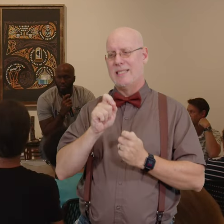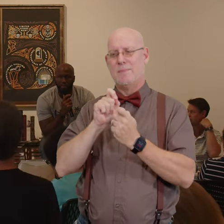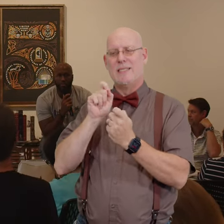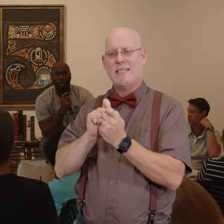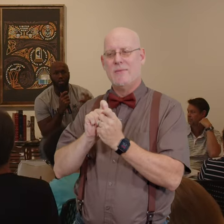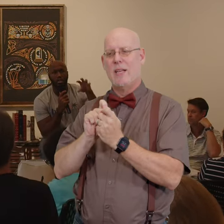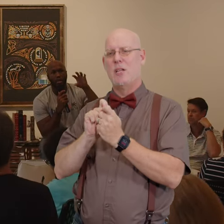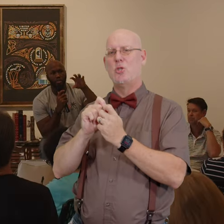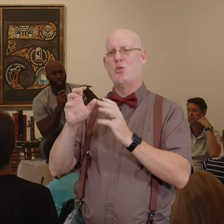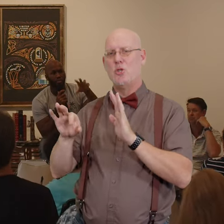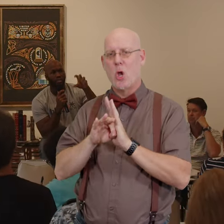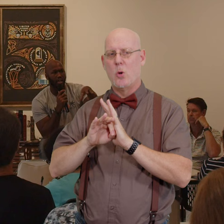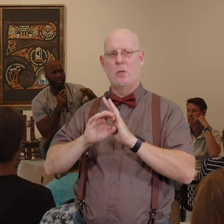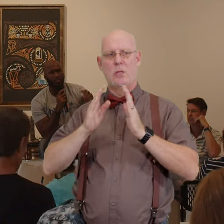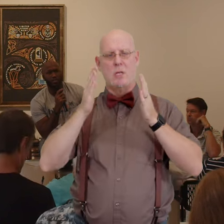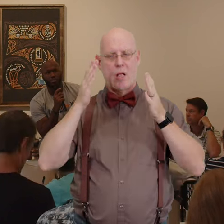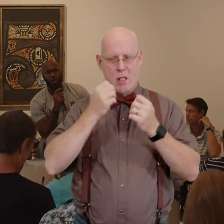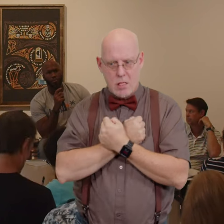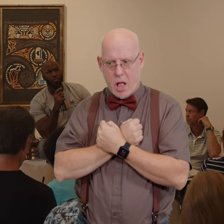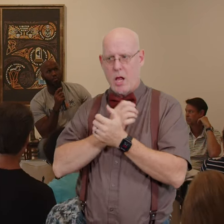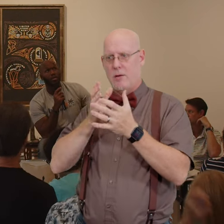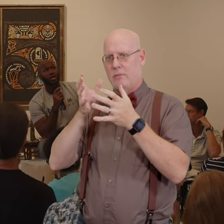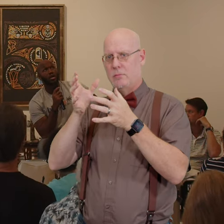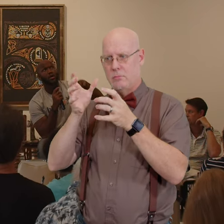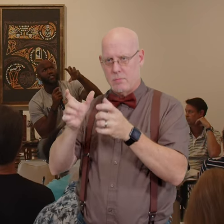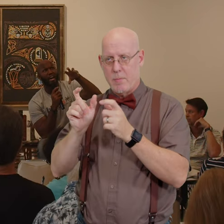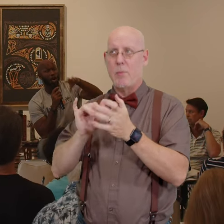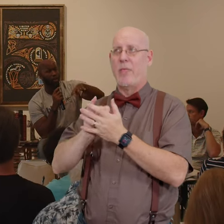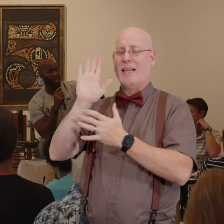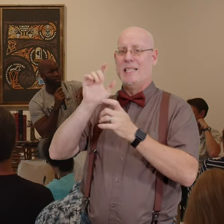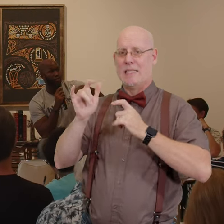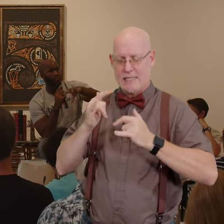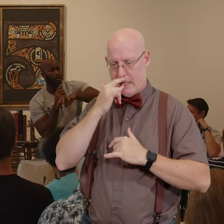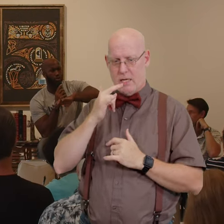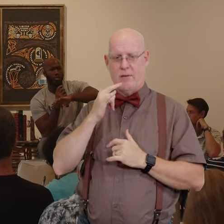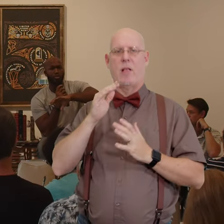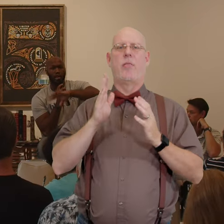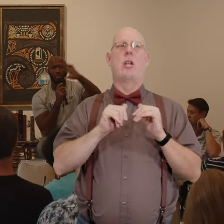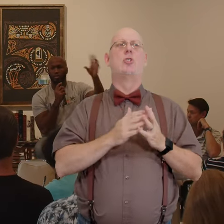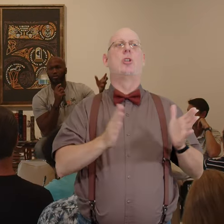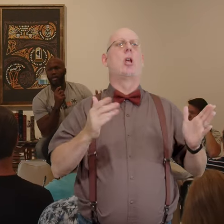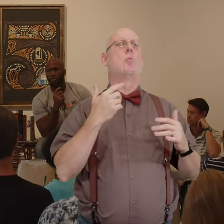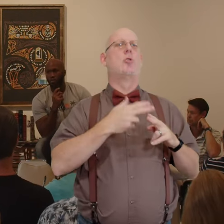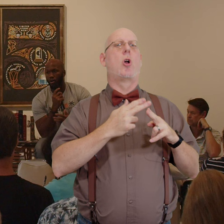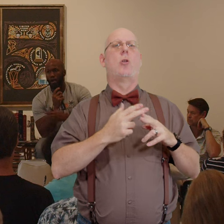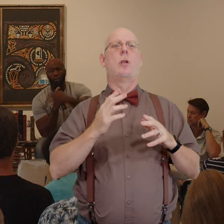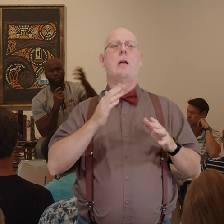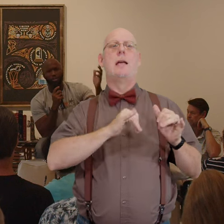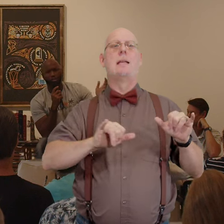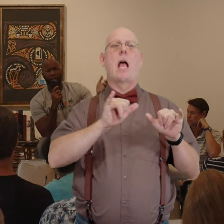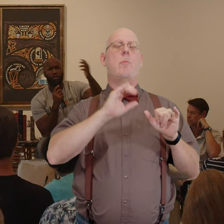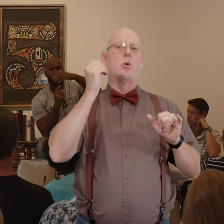at, that specified, he's chosen, he set his affections upon people that are his versus a generalized, we would call